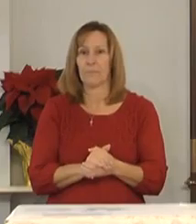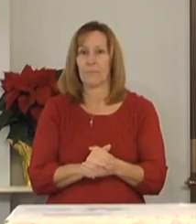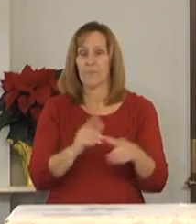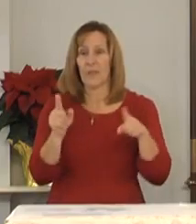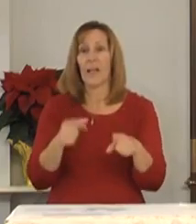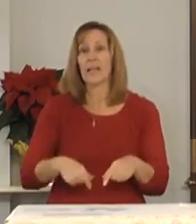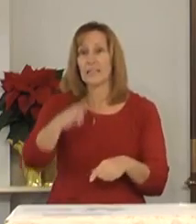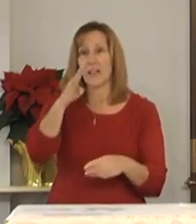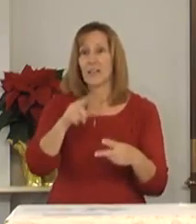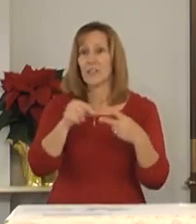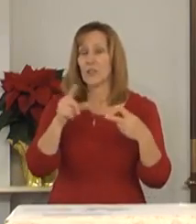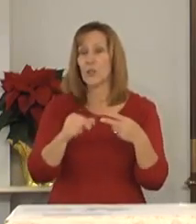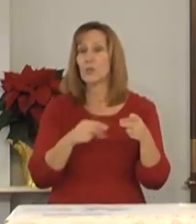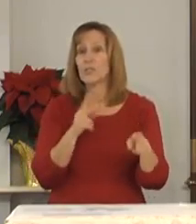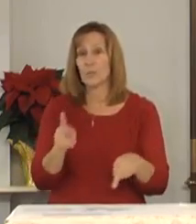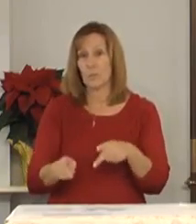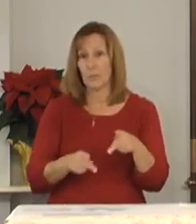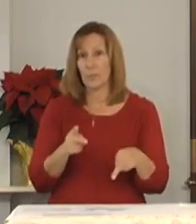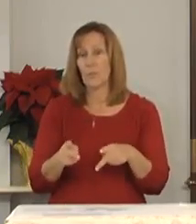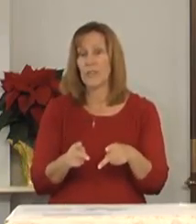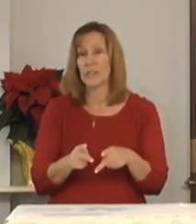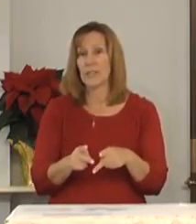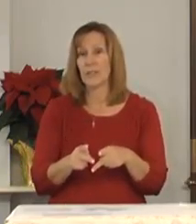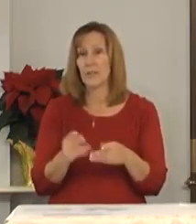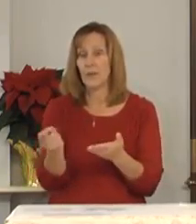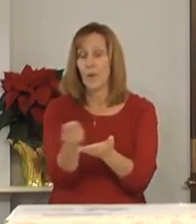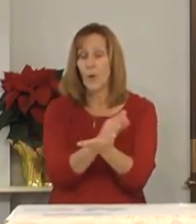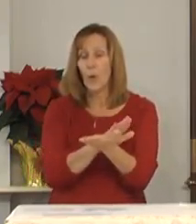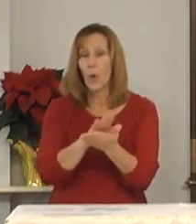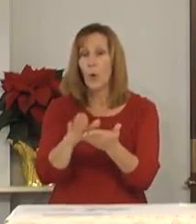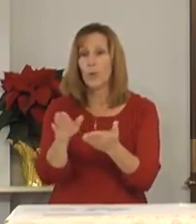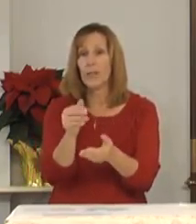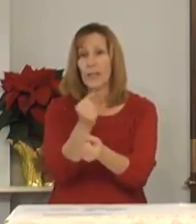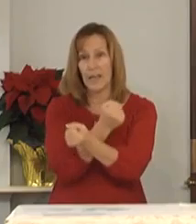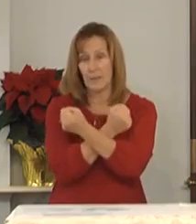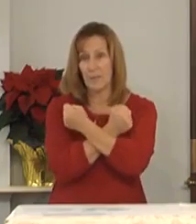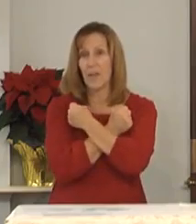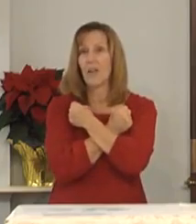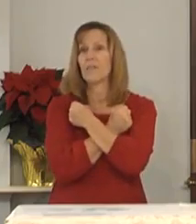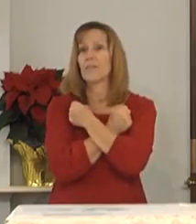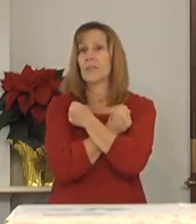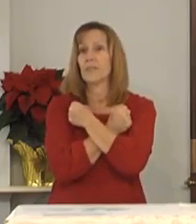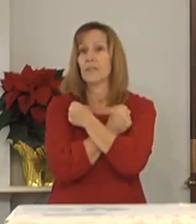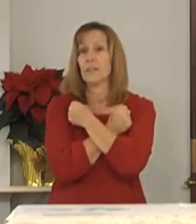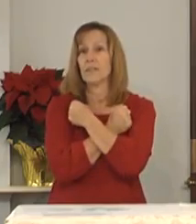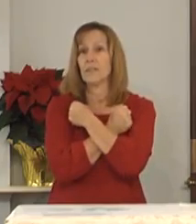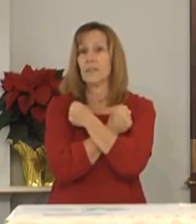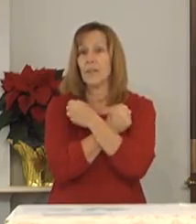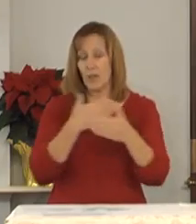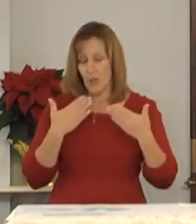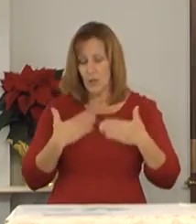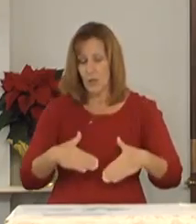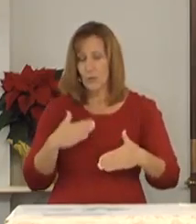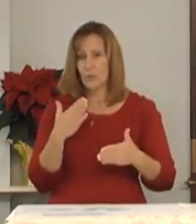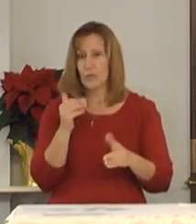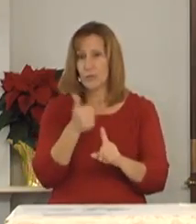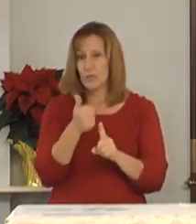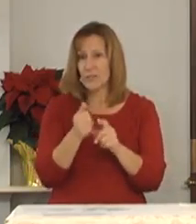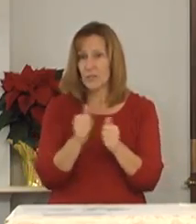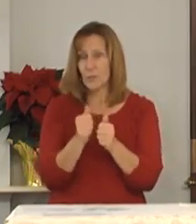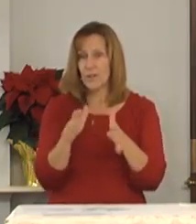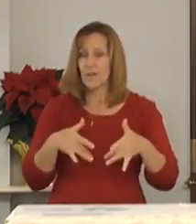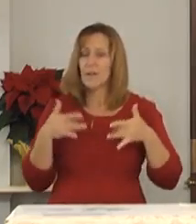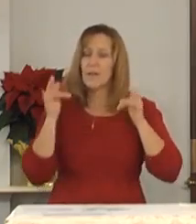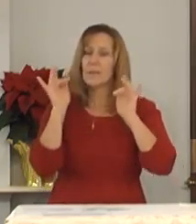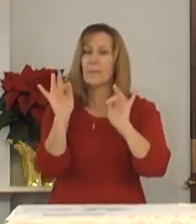As God's chosen ones, holy and beloved, clothe yourselves with